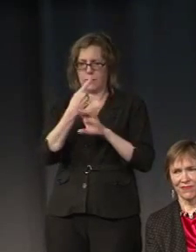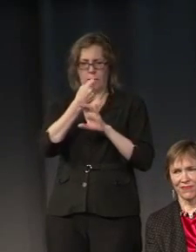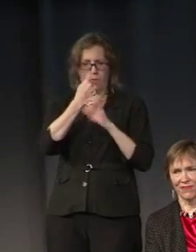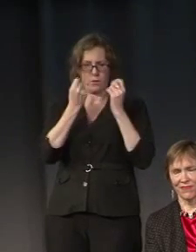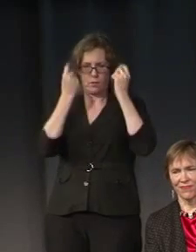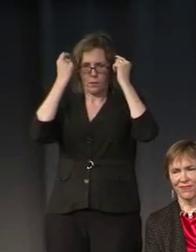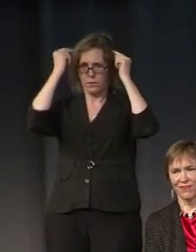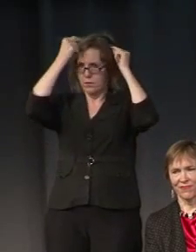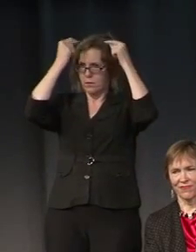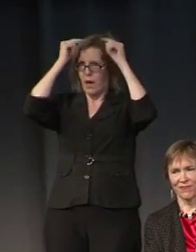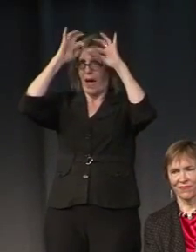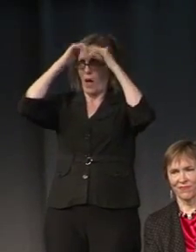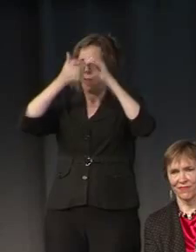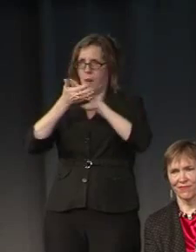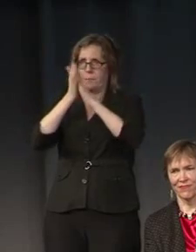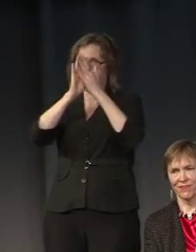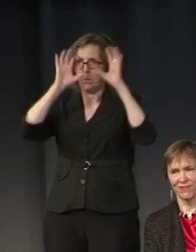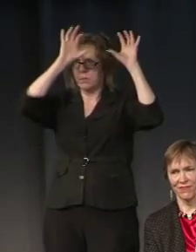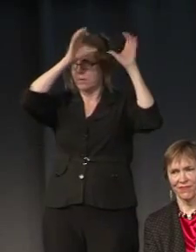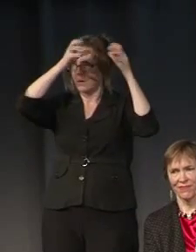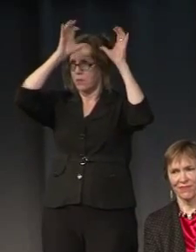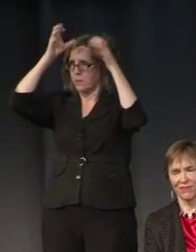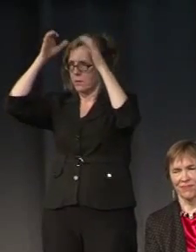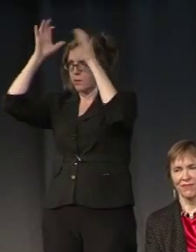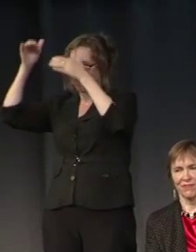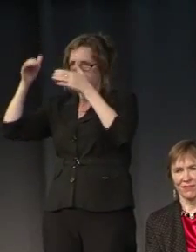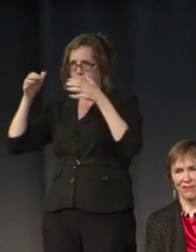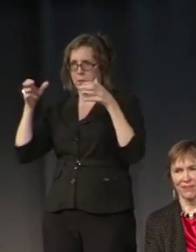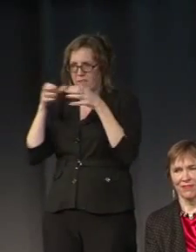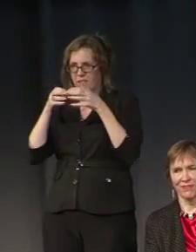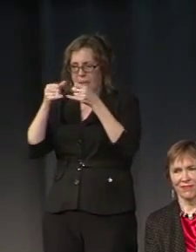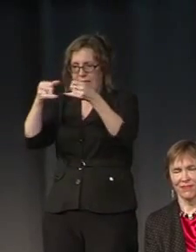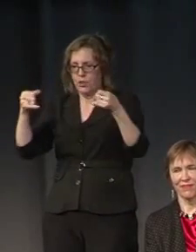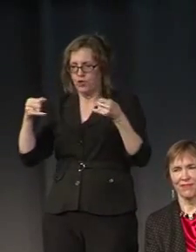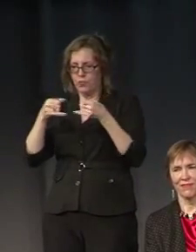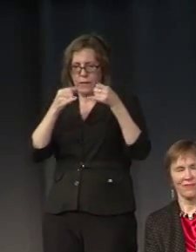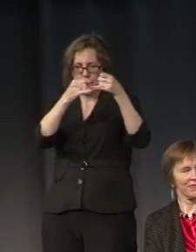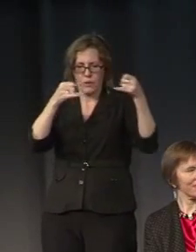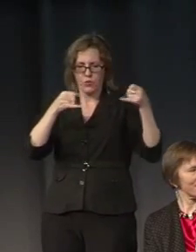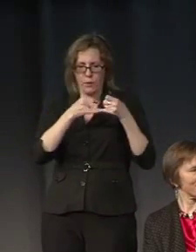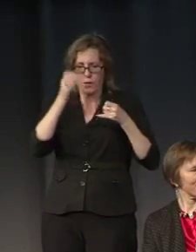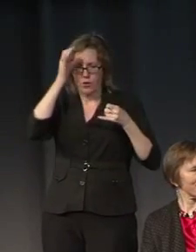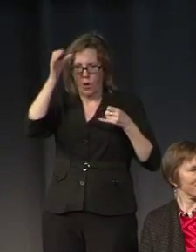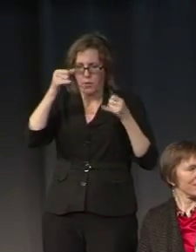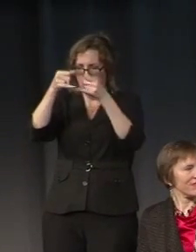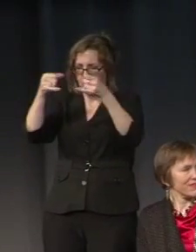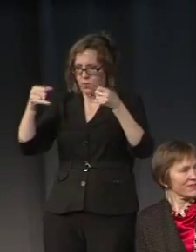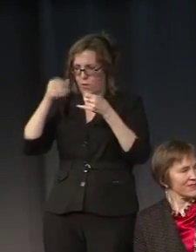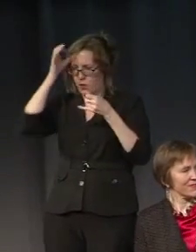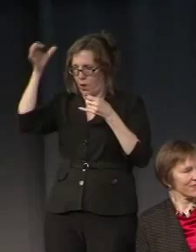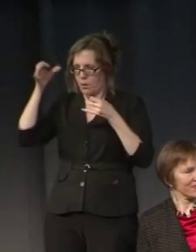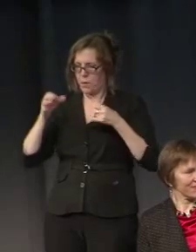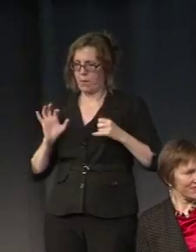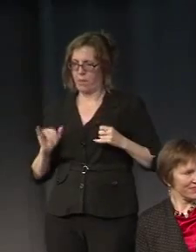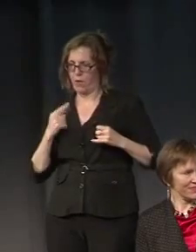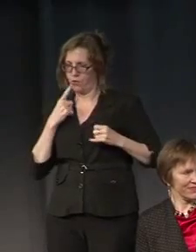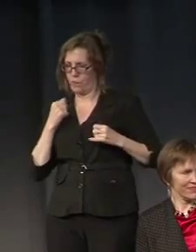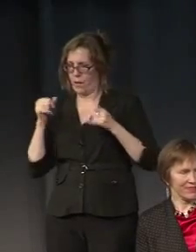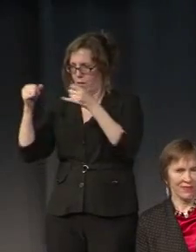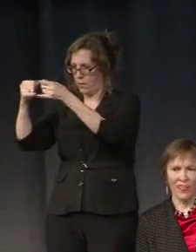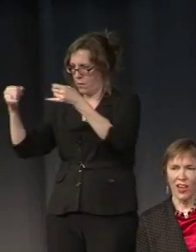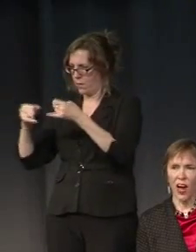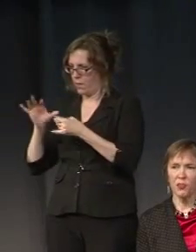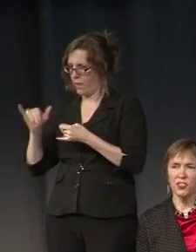this discrete category, this discrete concept. And we right now have very little idea how to do that or think about